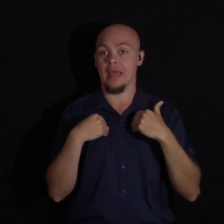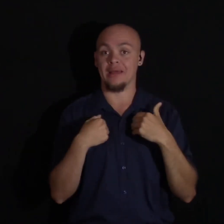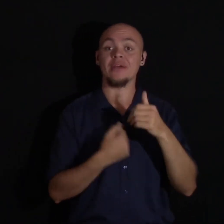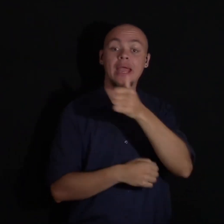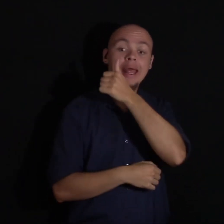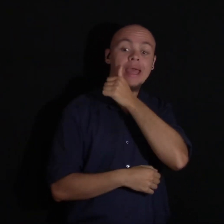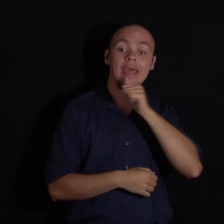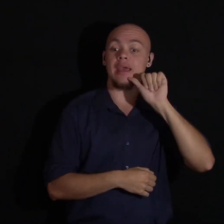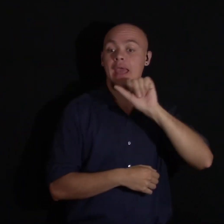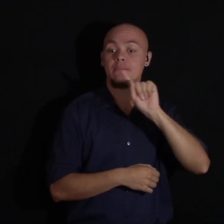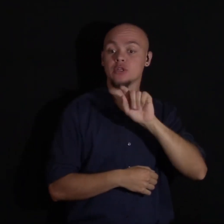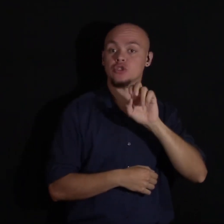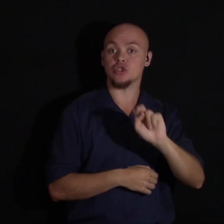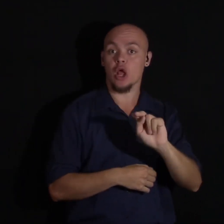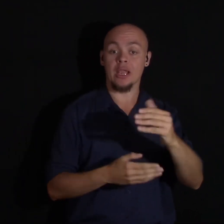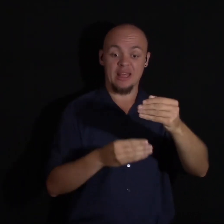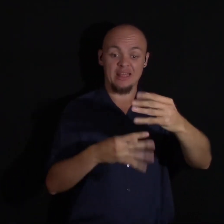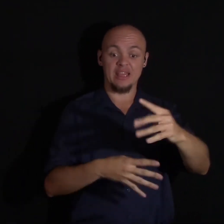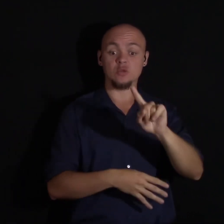Amazon lists